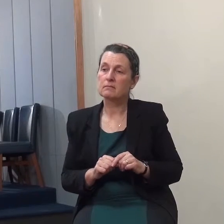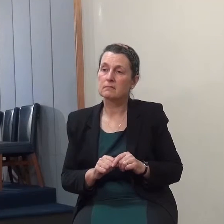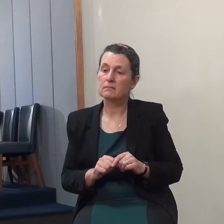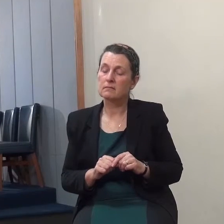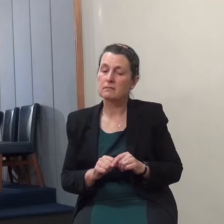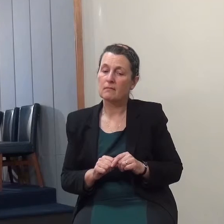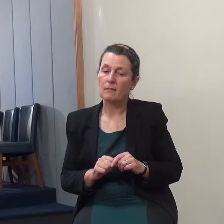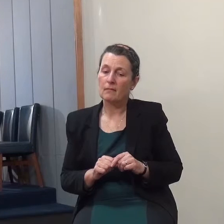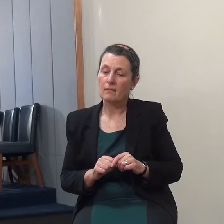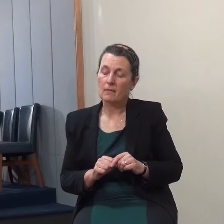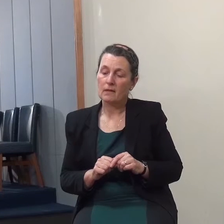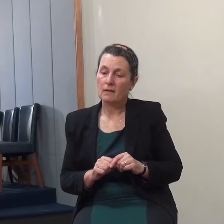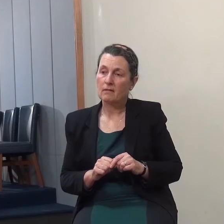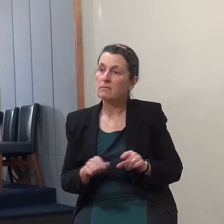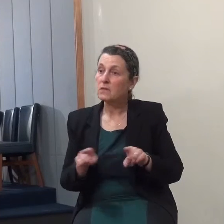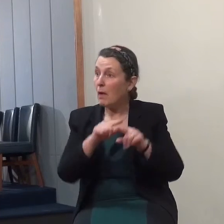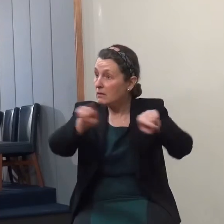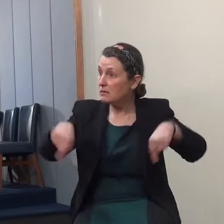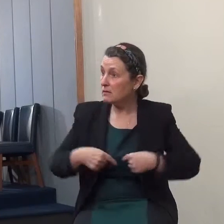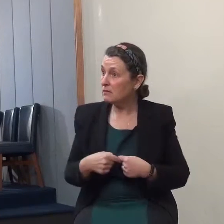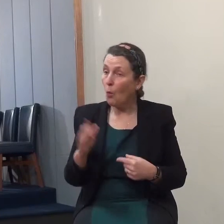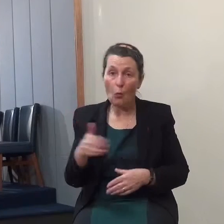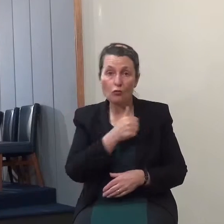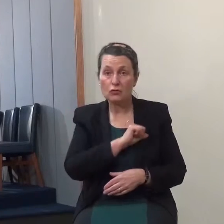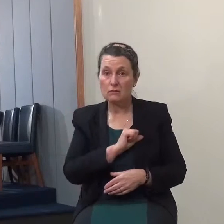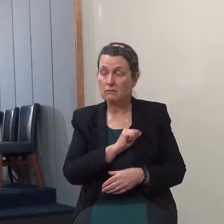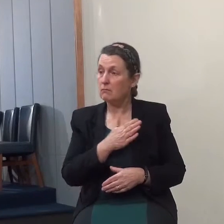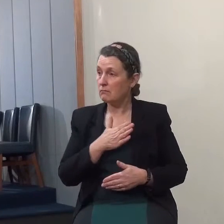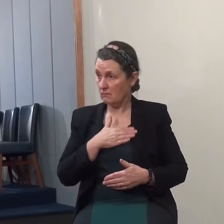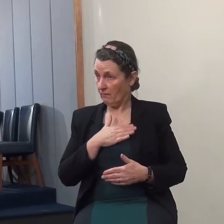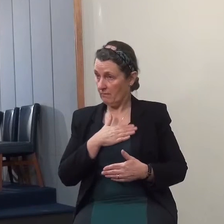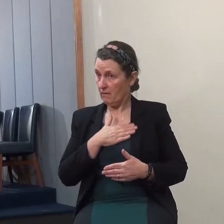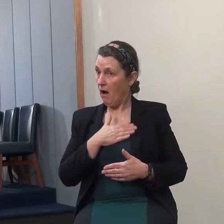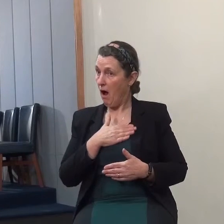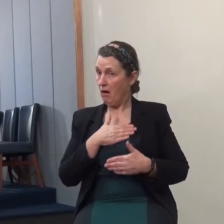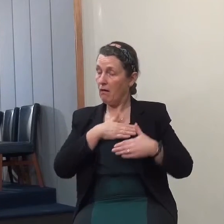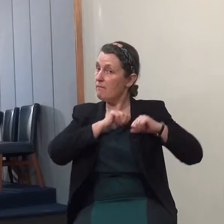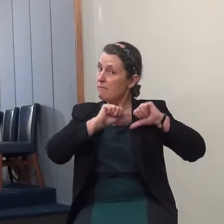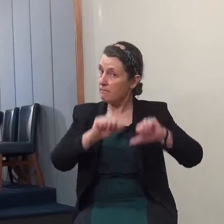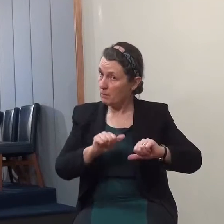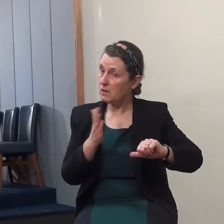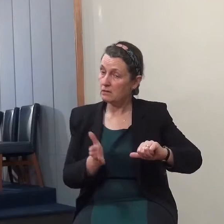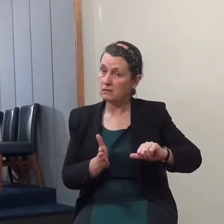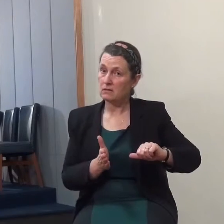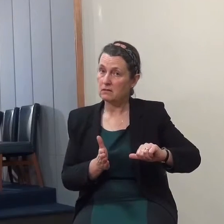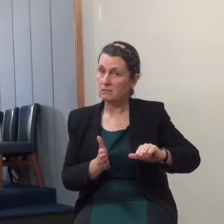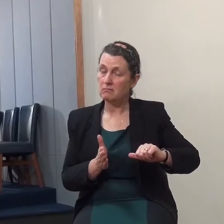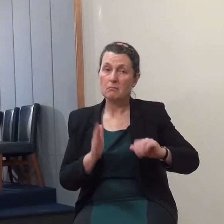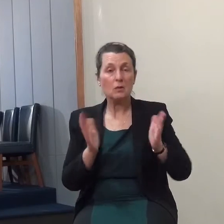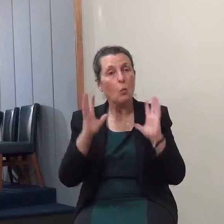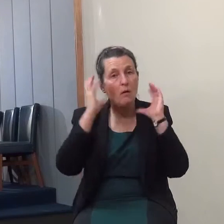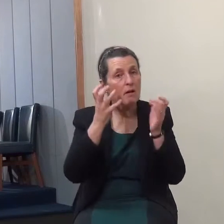all believers, answer to these standards of compassion. They have a care for souls and